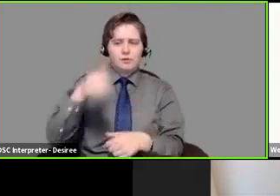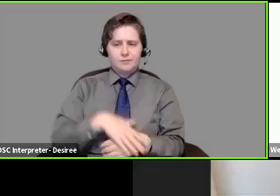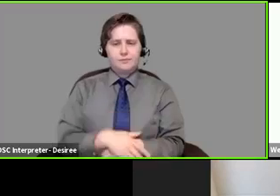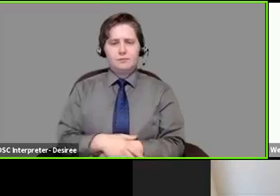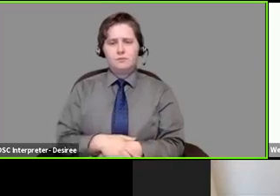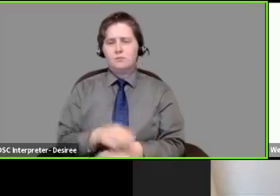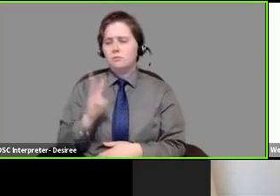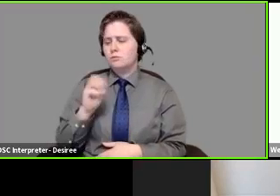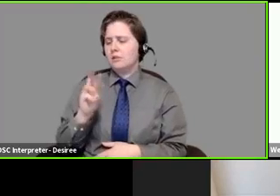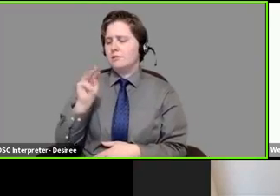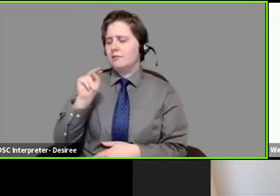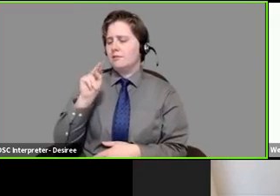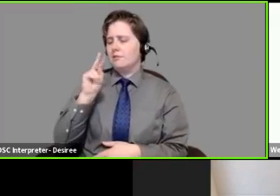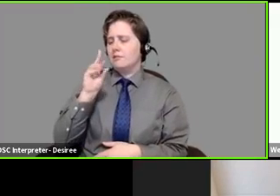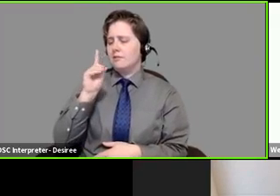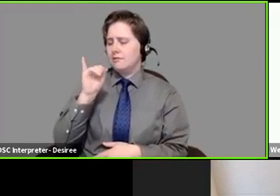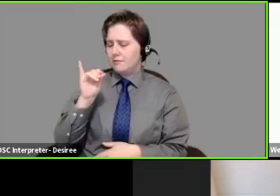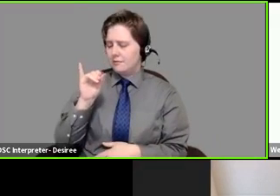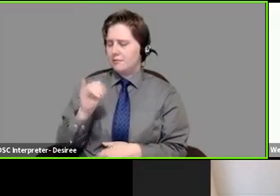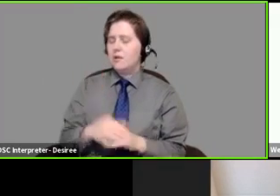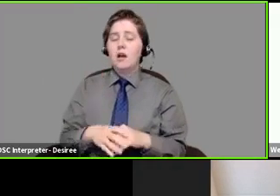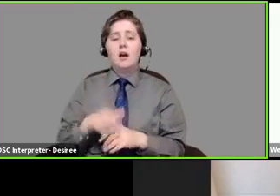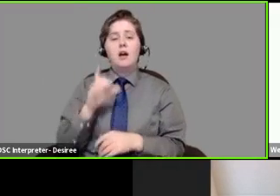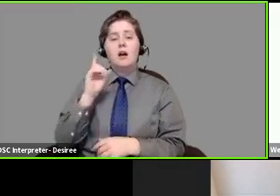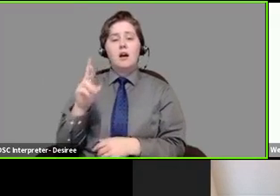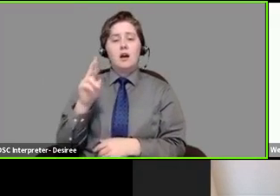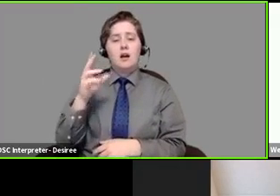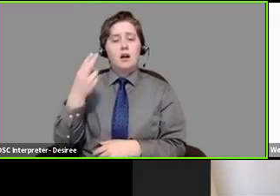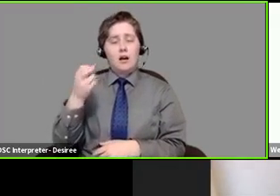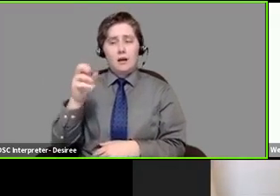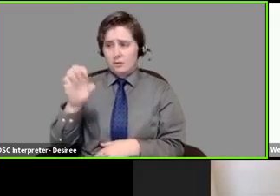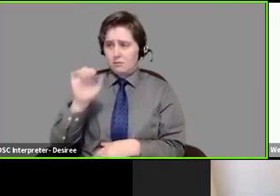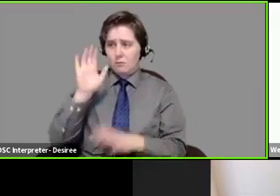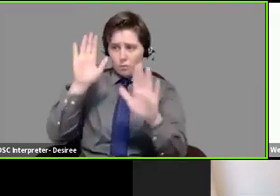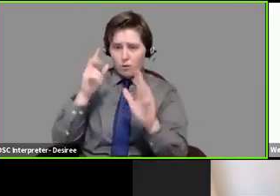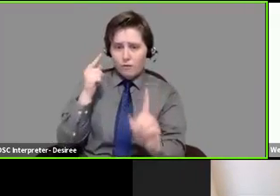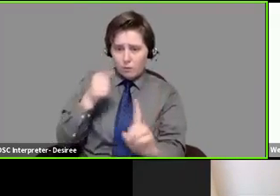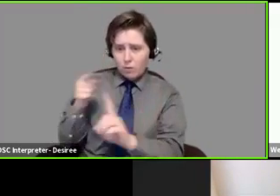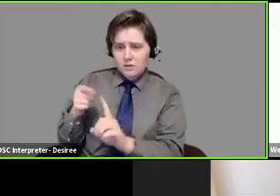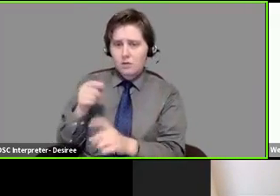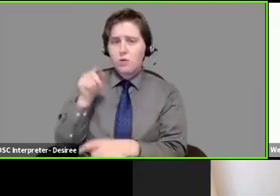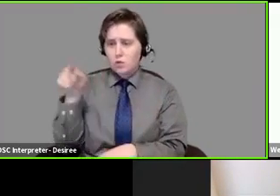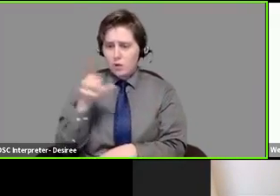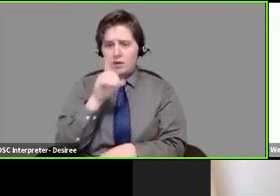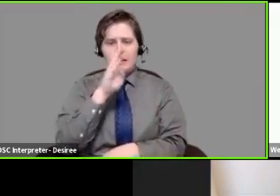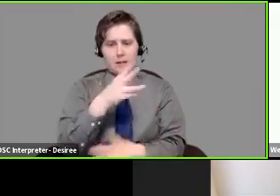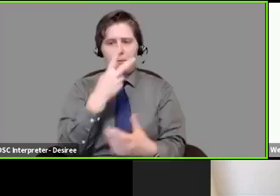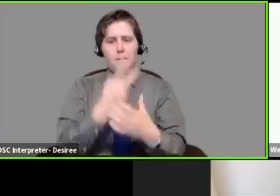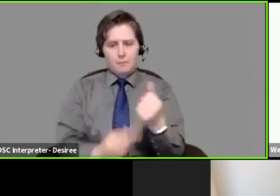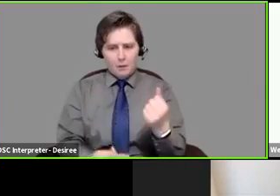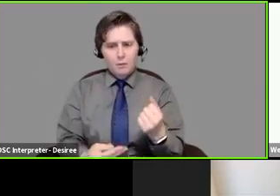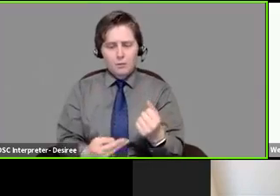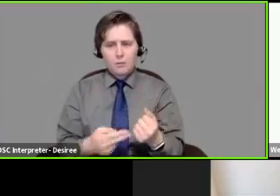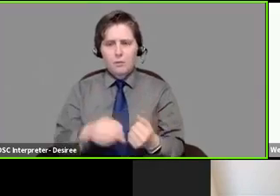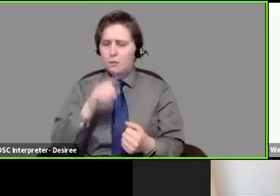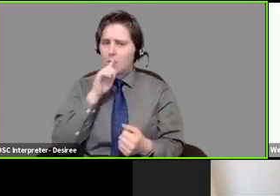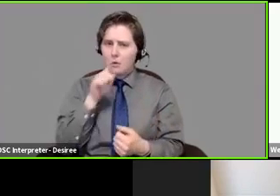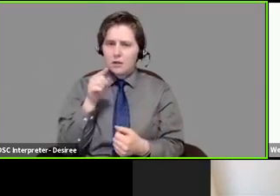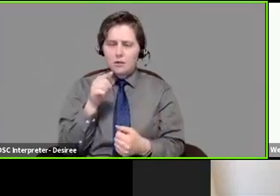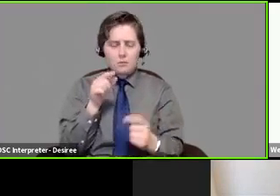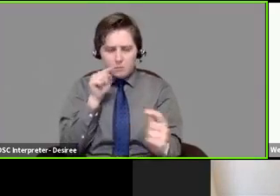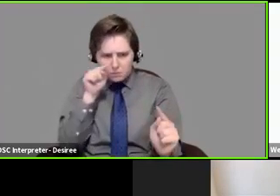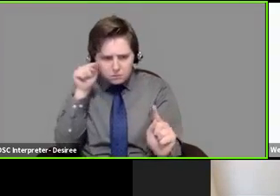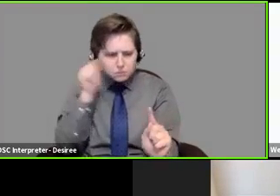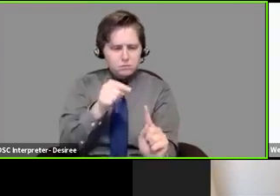So, Dr. Hemi, those are all great points. And, you and Deb really underscored